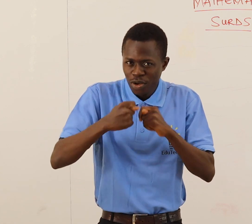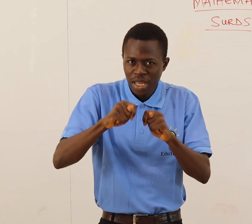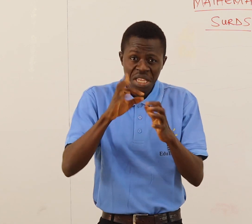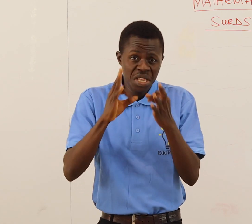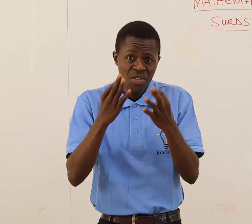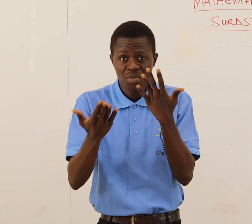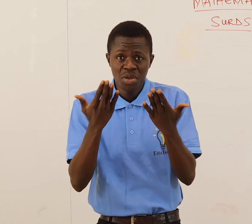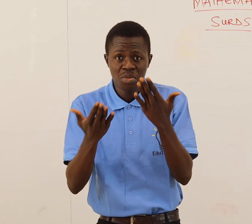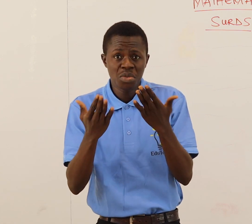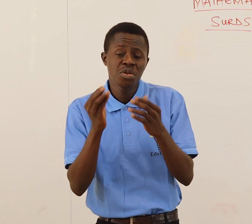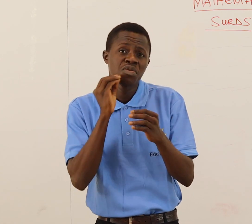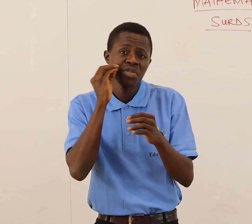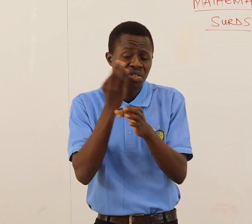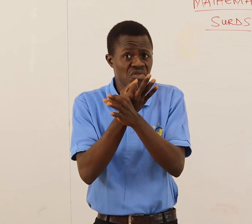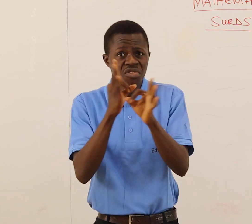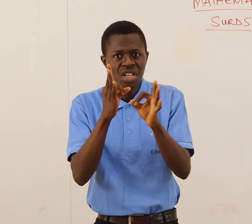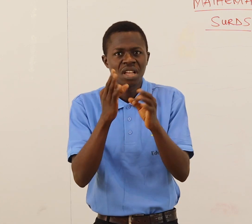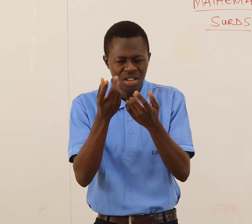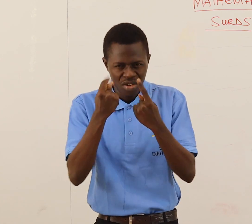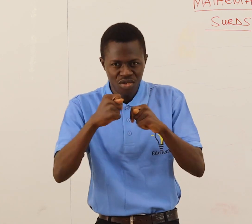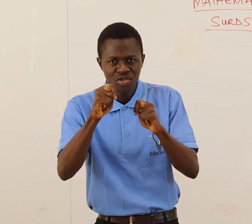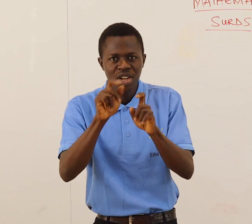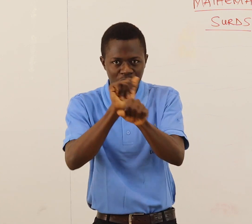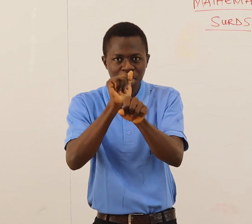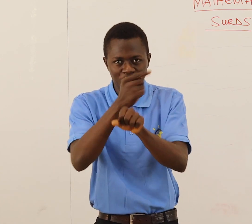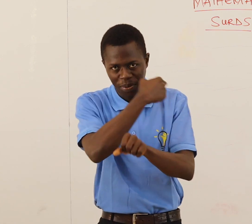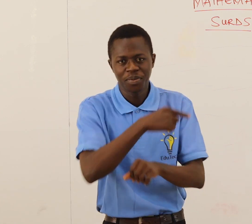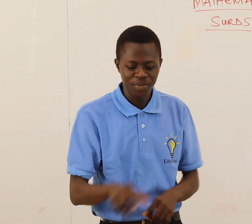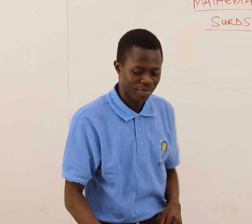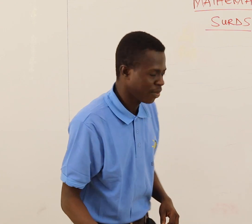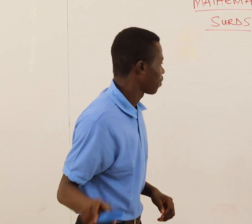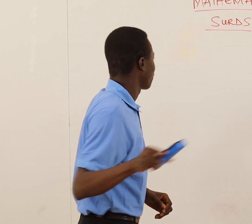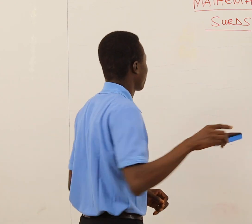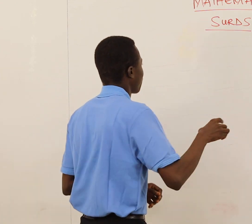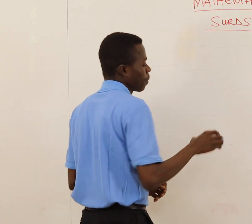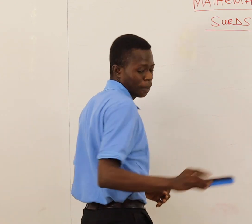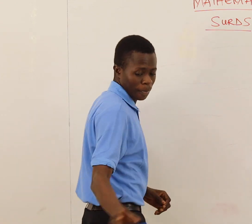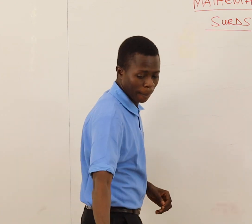So now I wish to give you a trial example for you to do on your own.